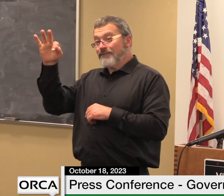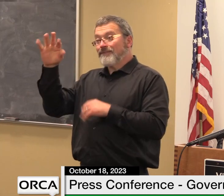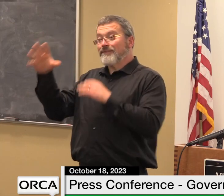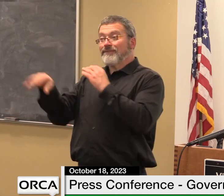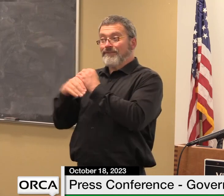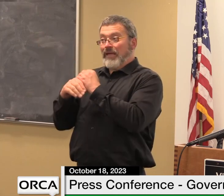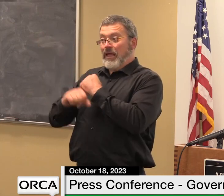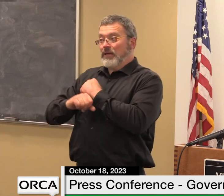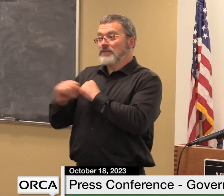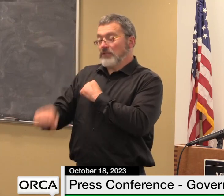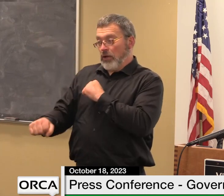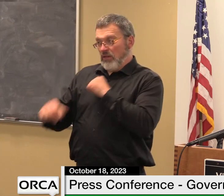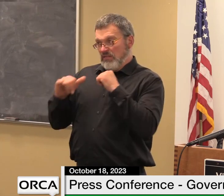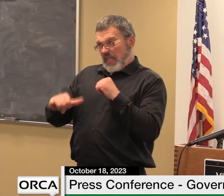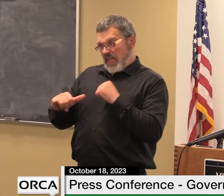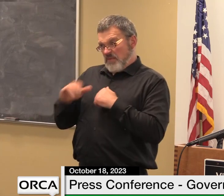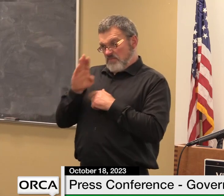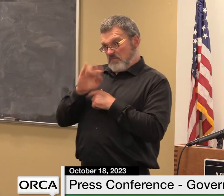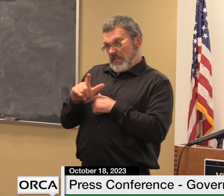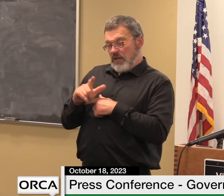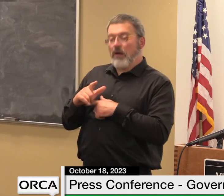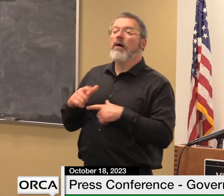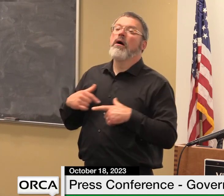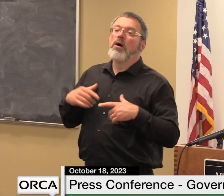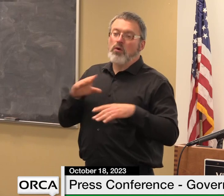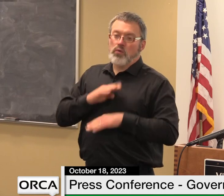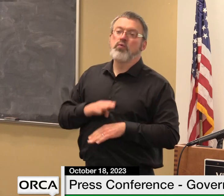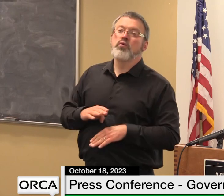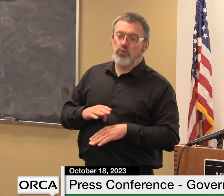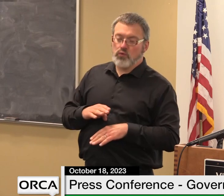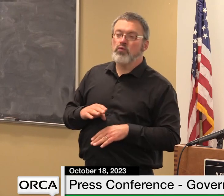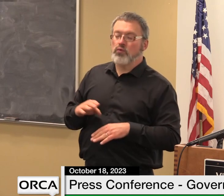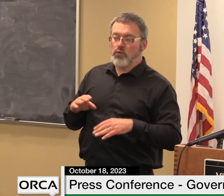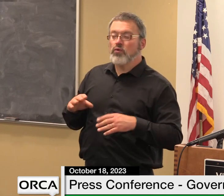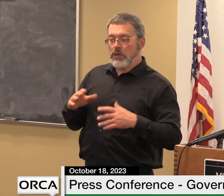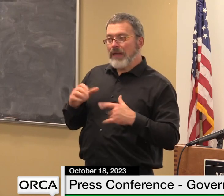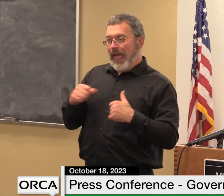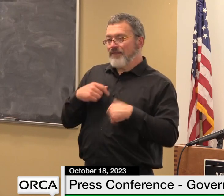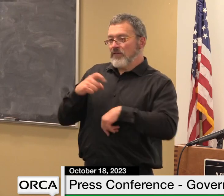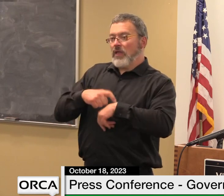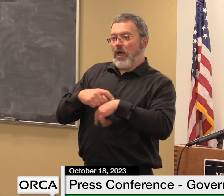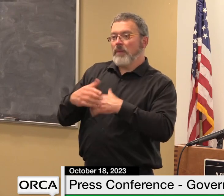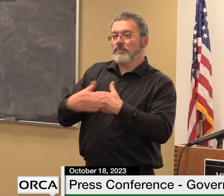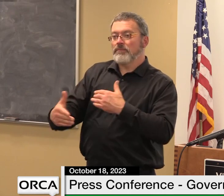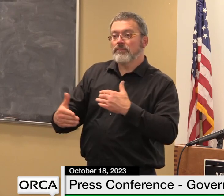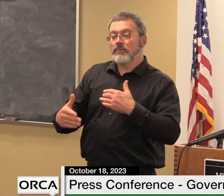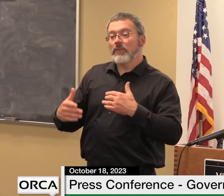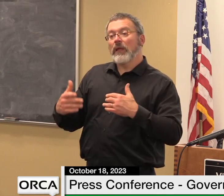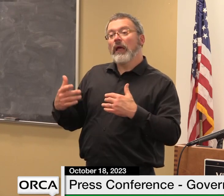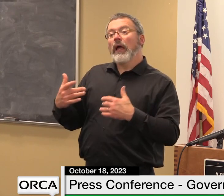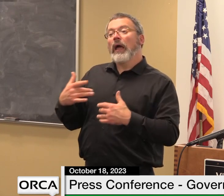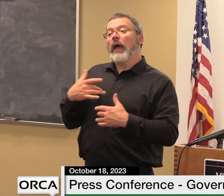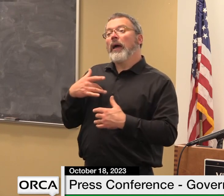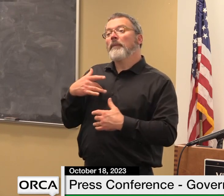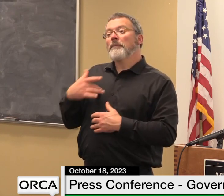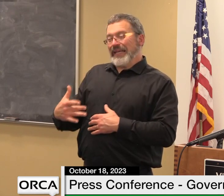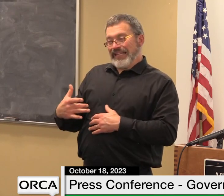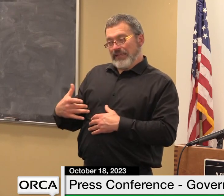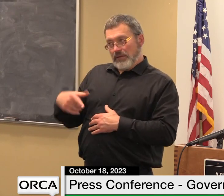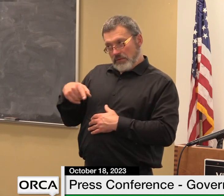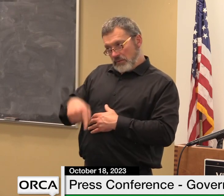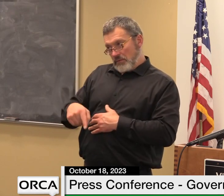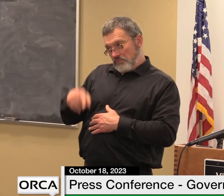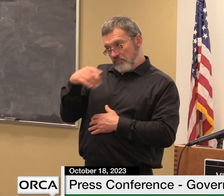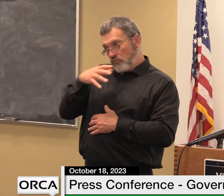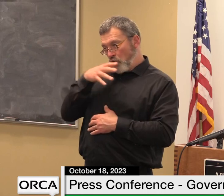room before they get a final bill, which is historically is never passed on time anyway,